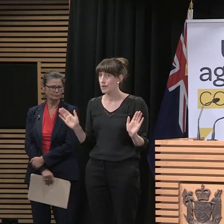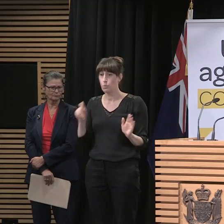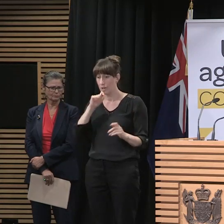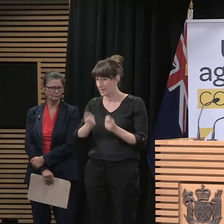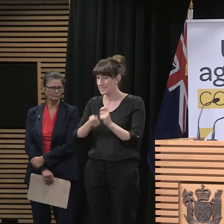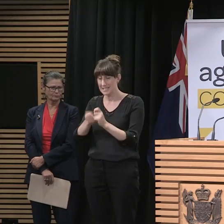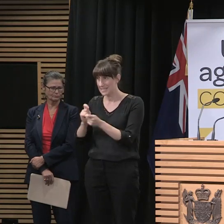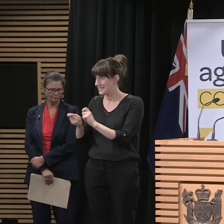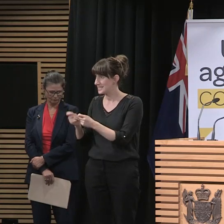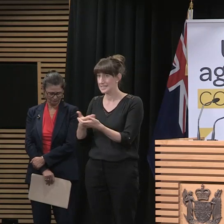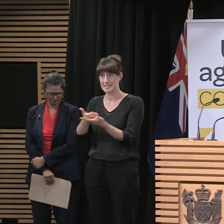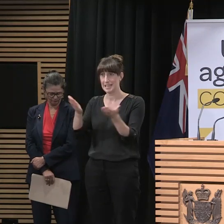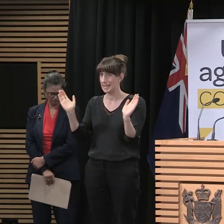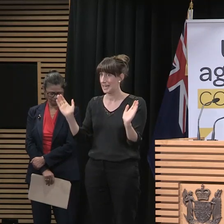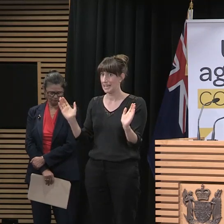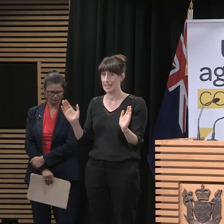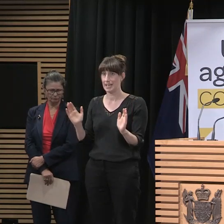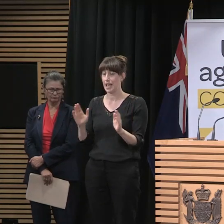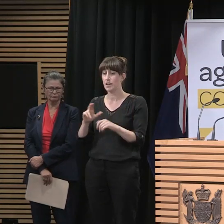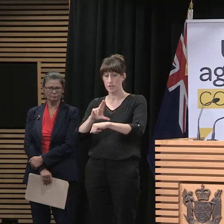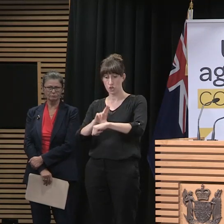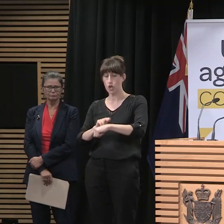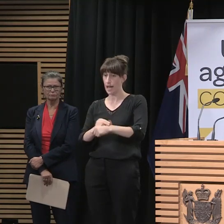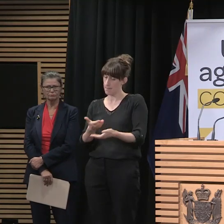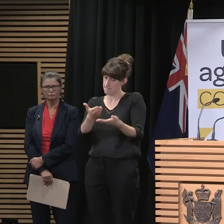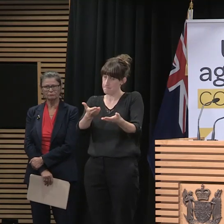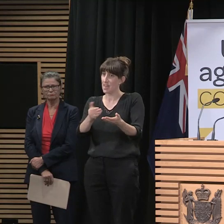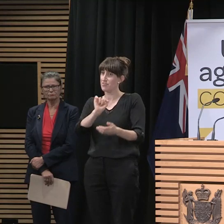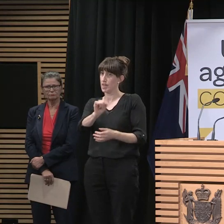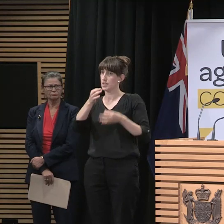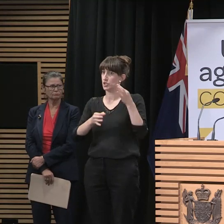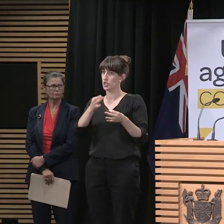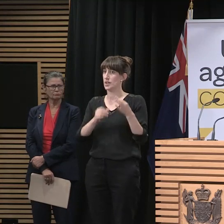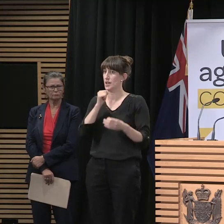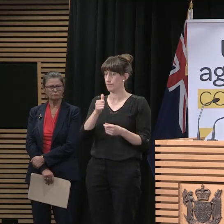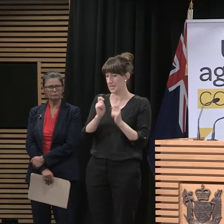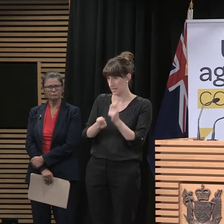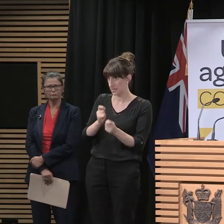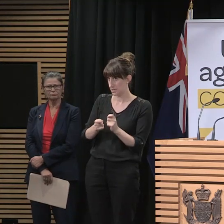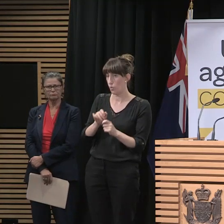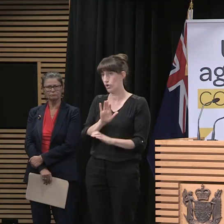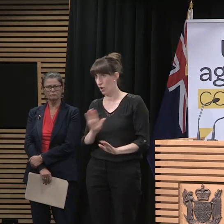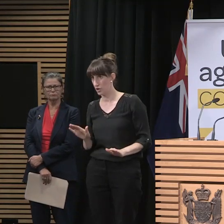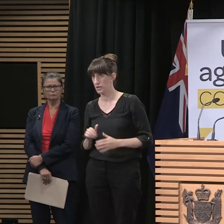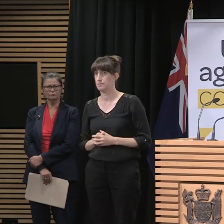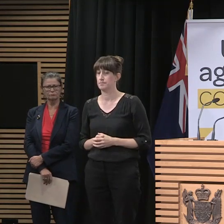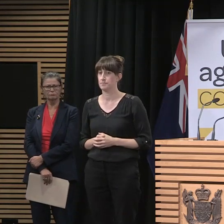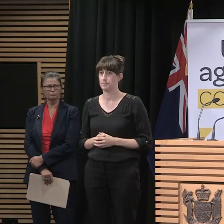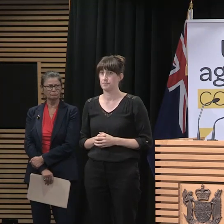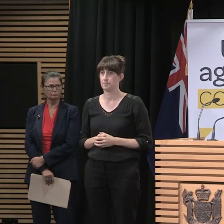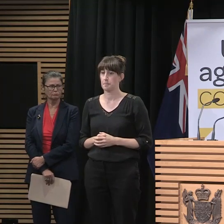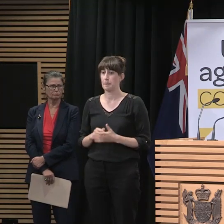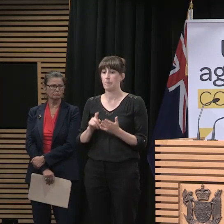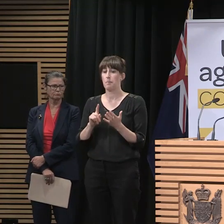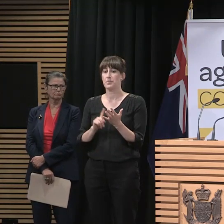an enablement of clinicians to test people who they think require testing. What the expanded